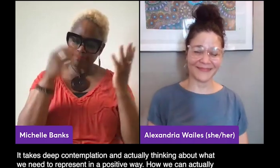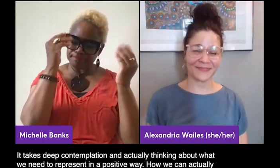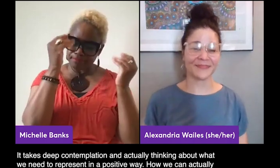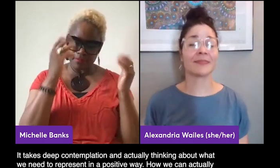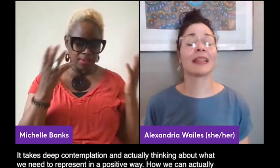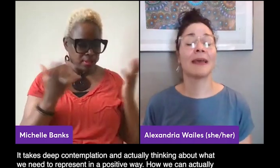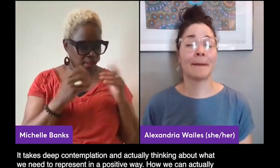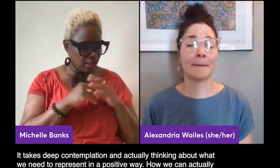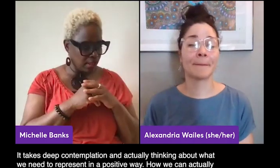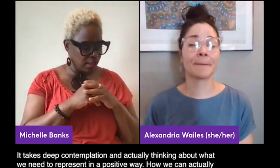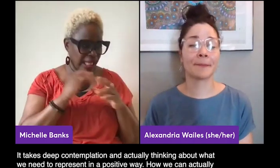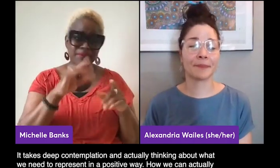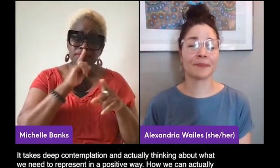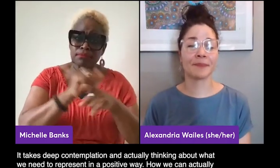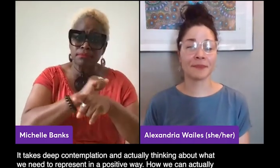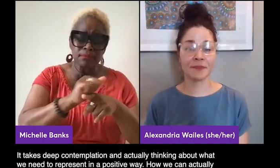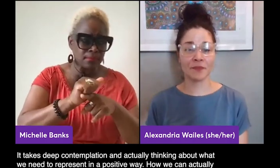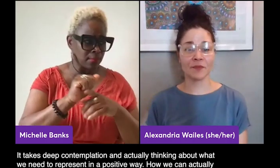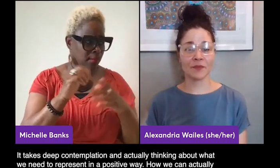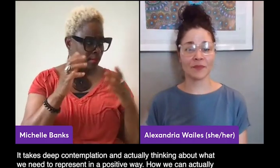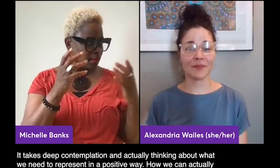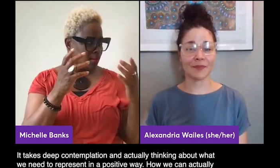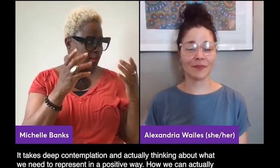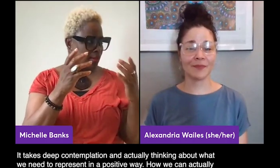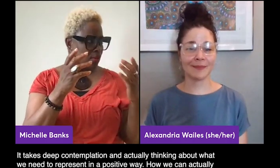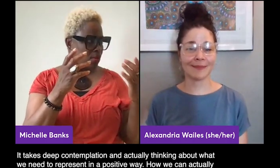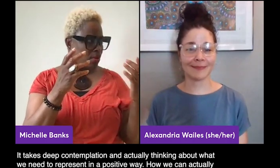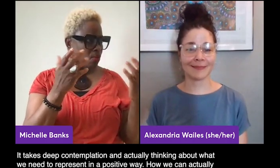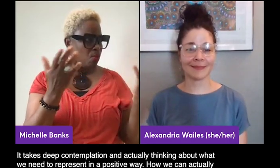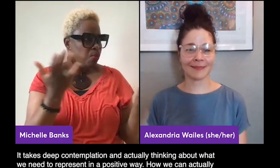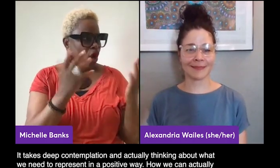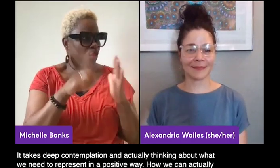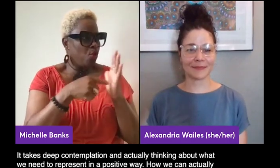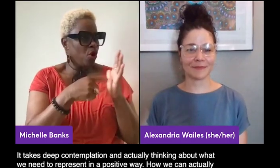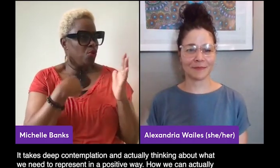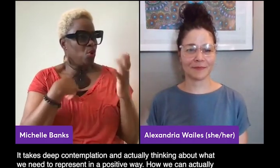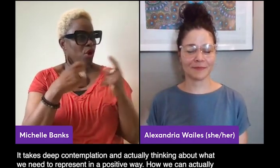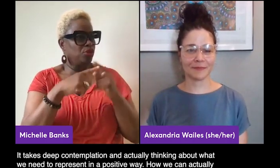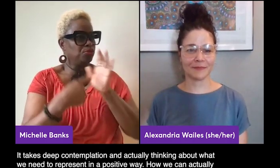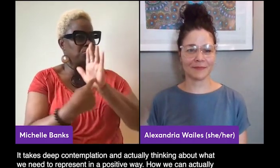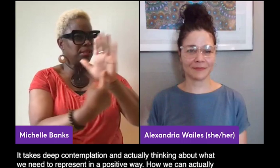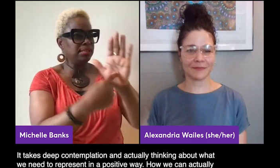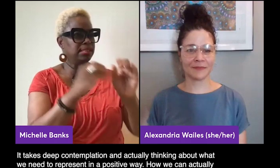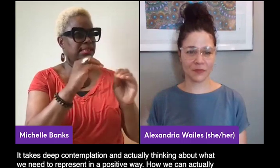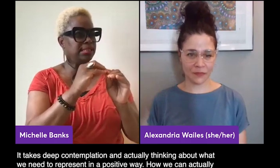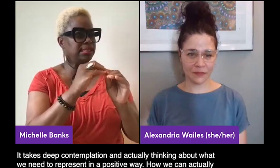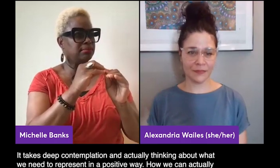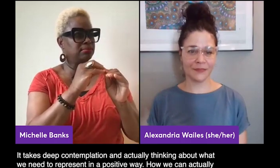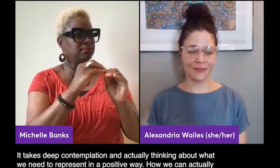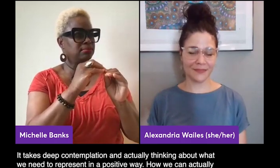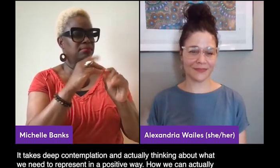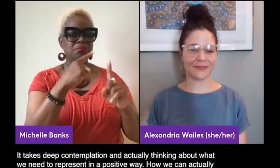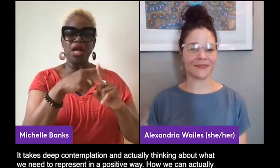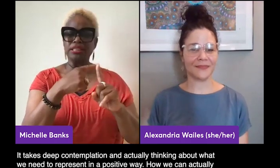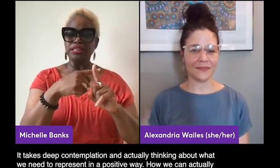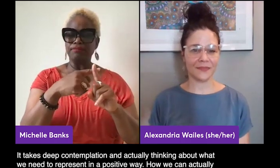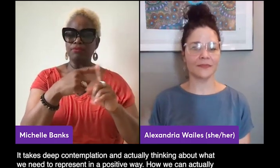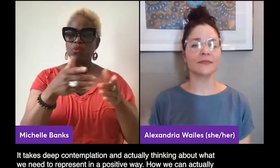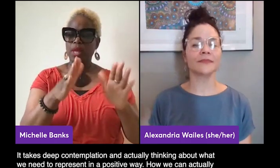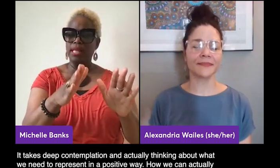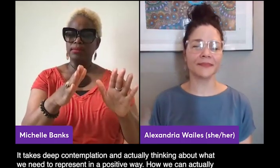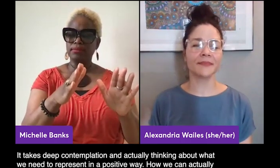It takes deep contemplation and actually thinking about what we need to represent in a positive way.